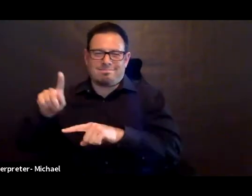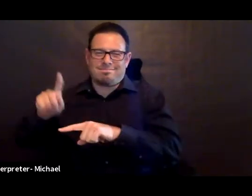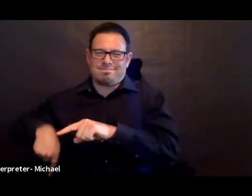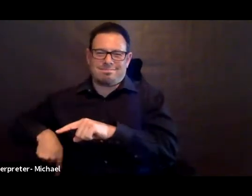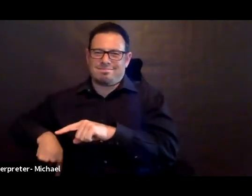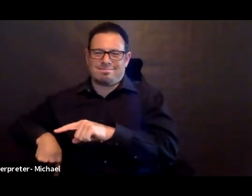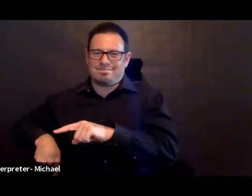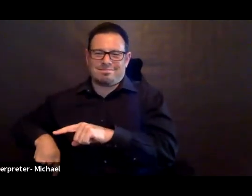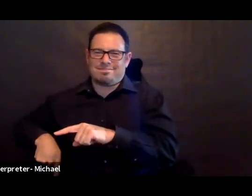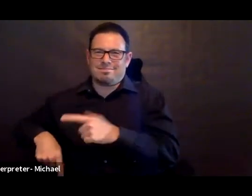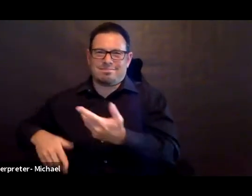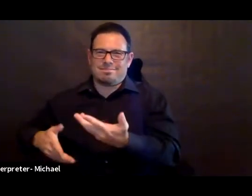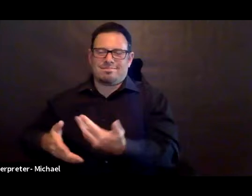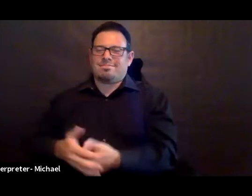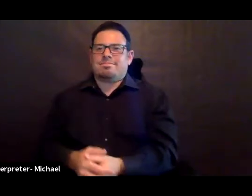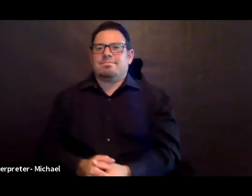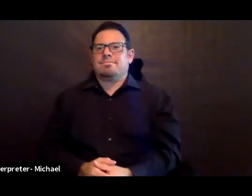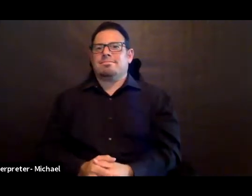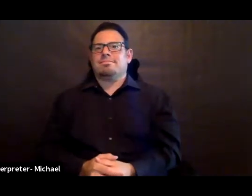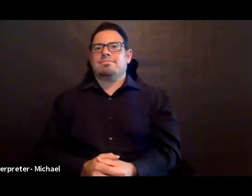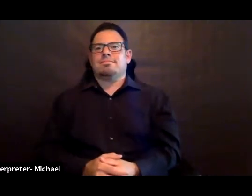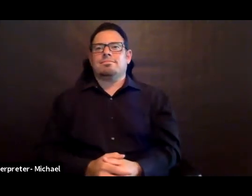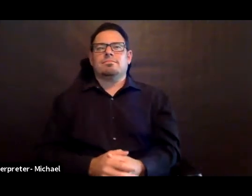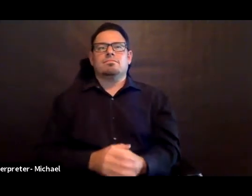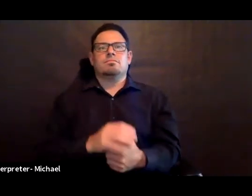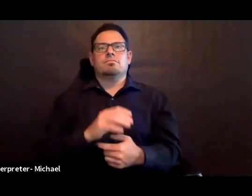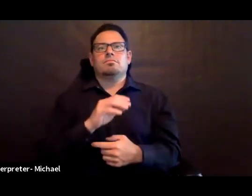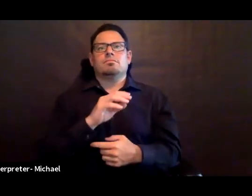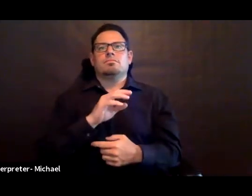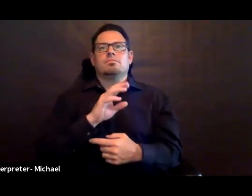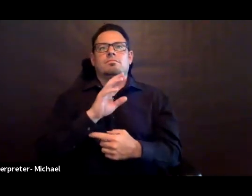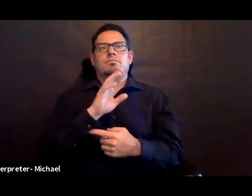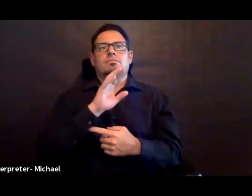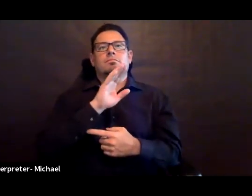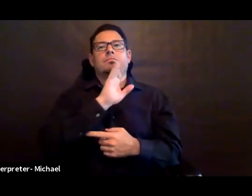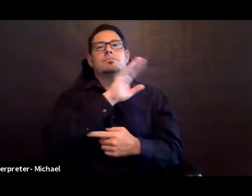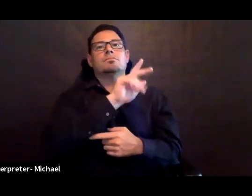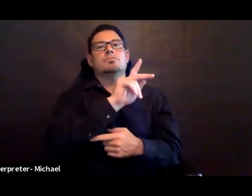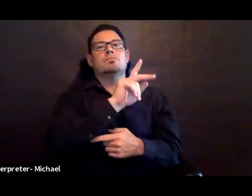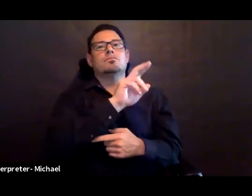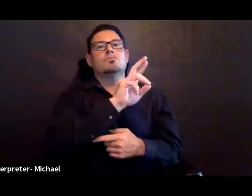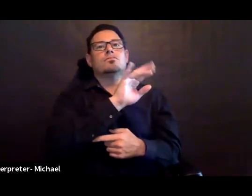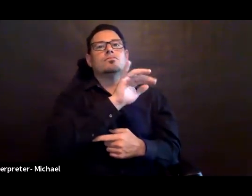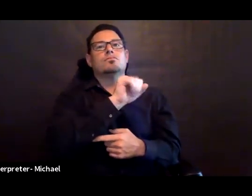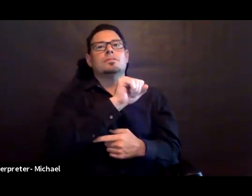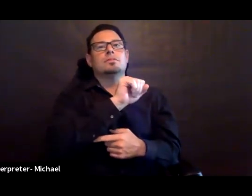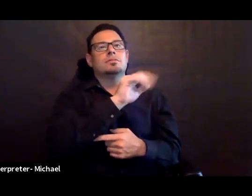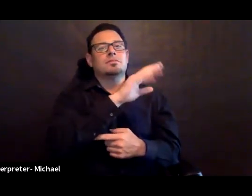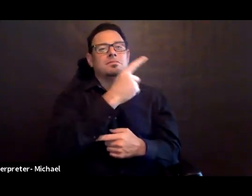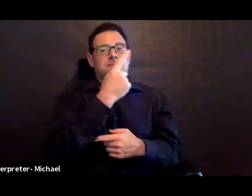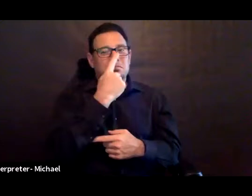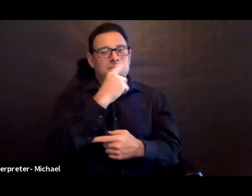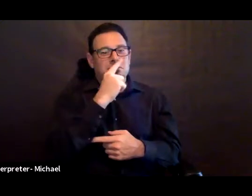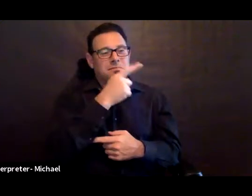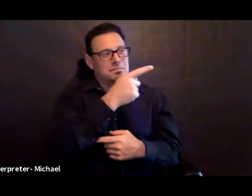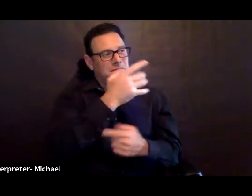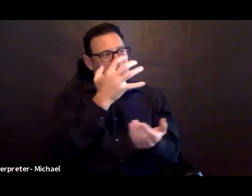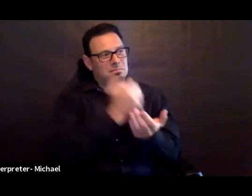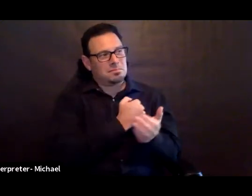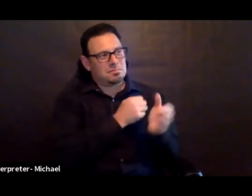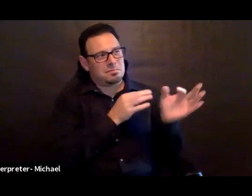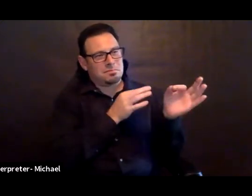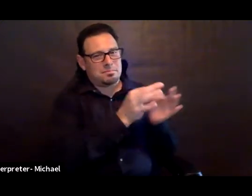But Chris, maybe just explain a little bit what some of the barriers to sequencing or the challenges are. Sure.